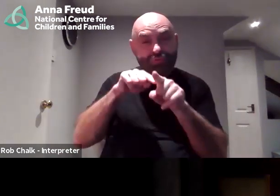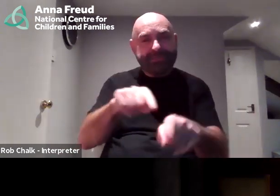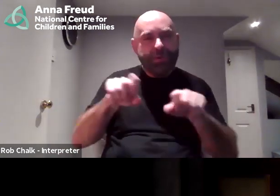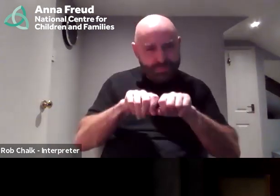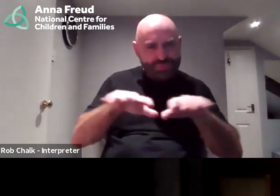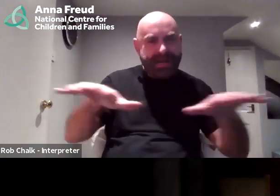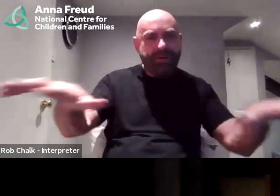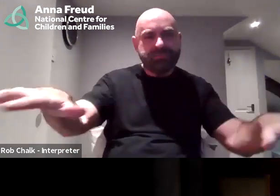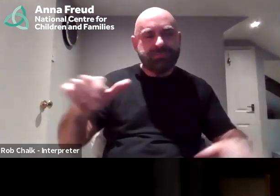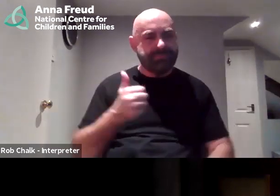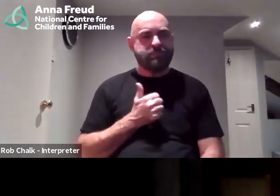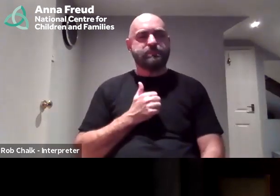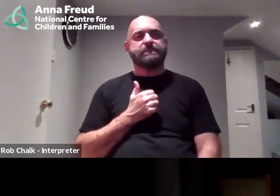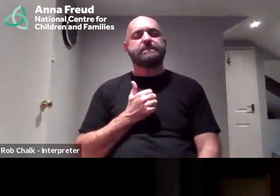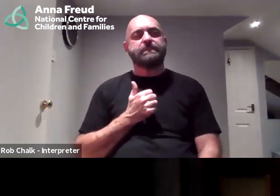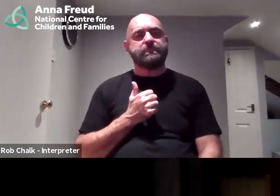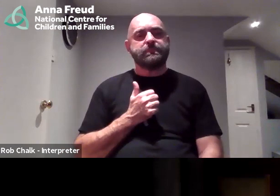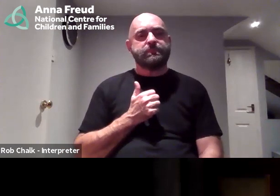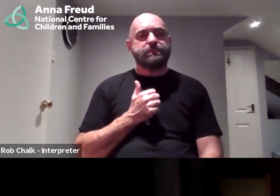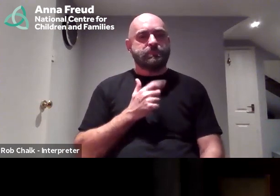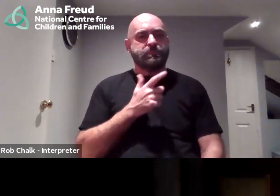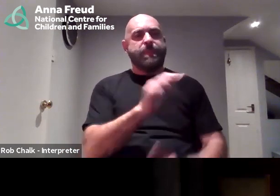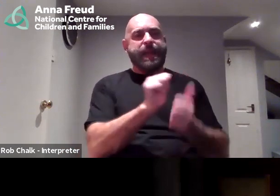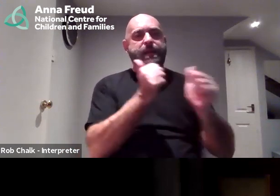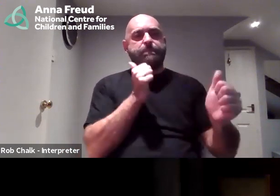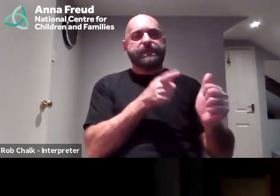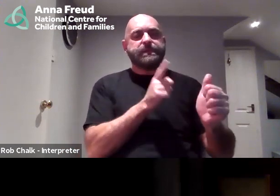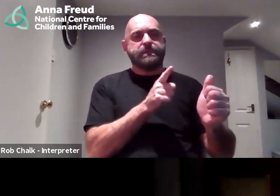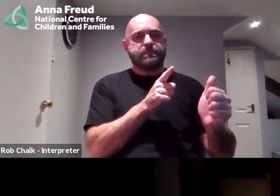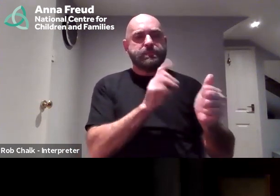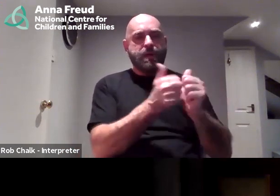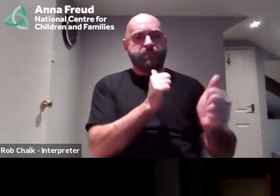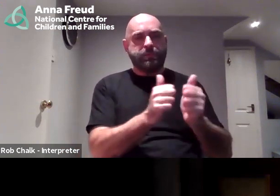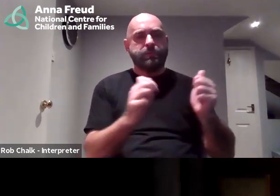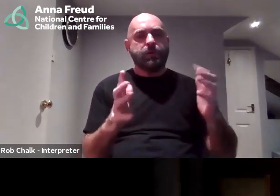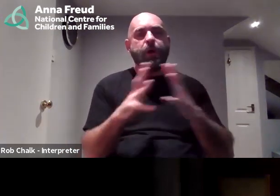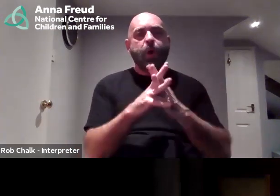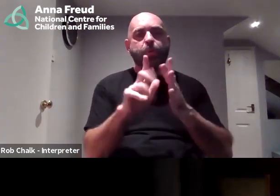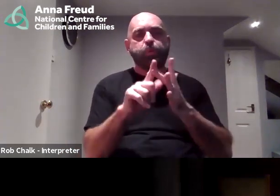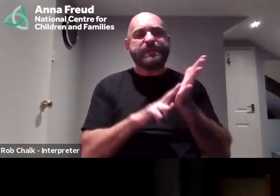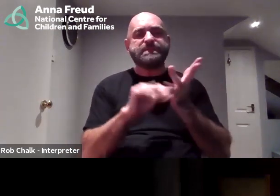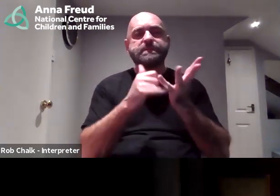out to a company that's headed by Winston Churchill's grandson,